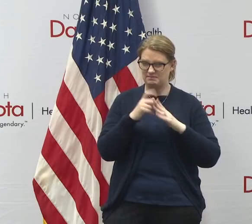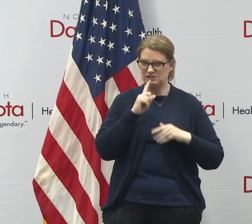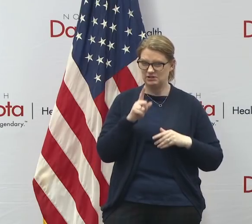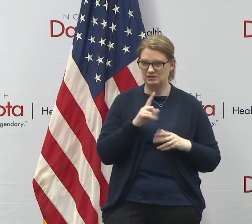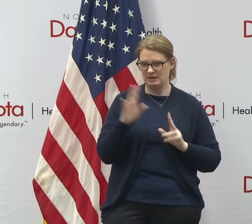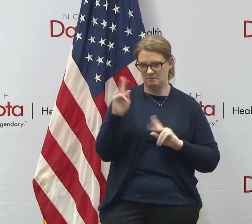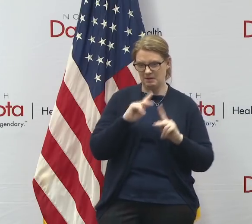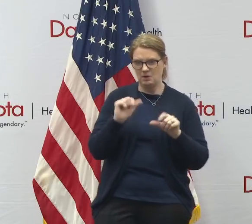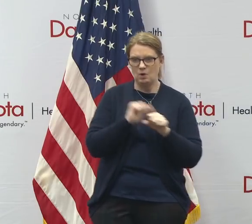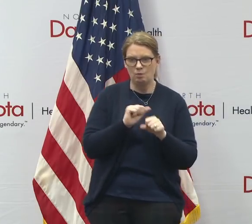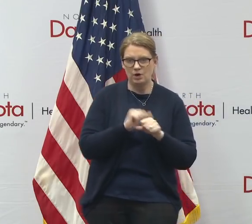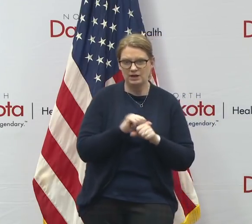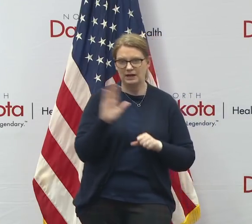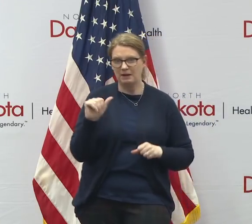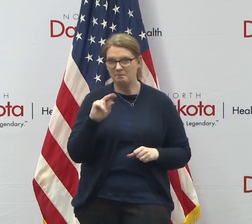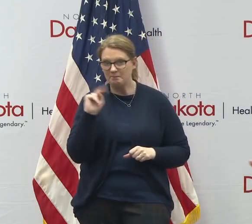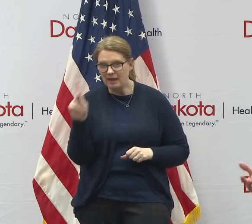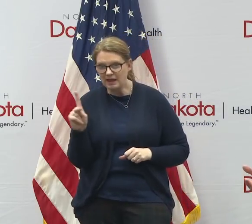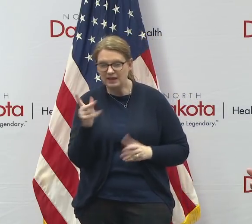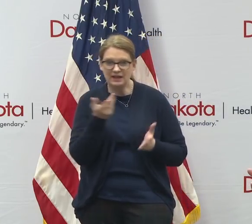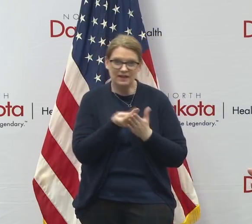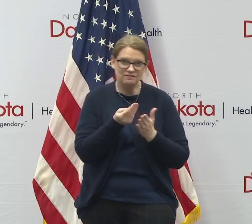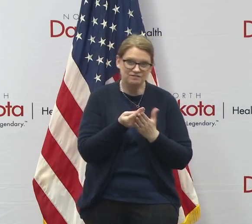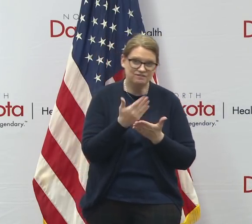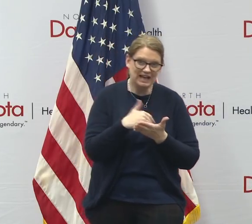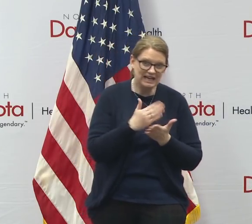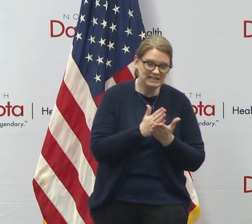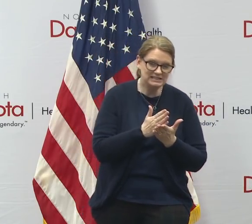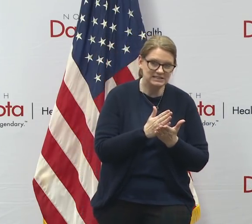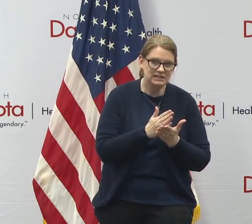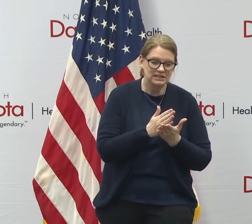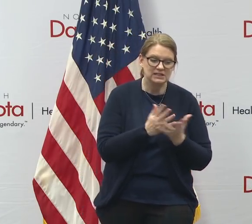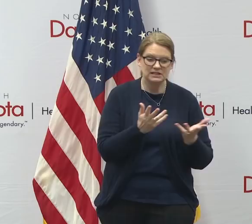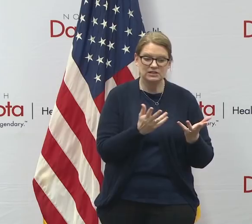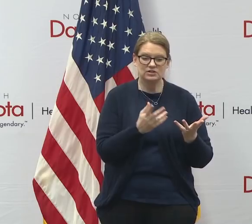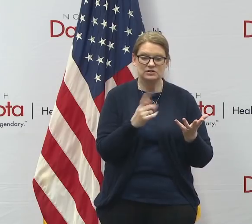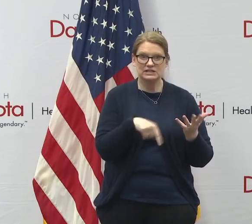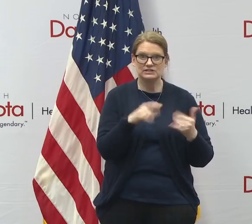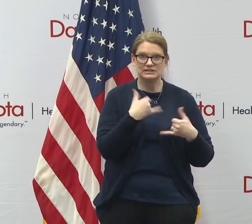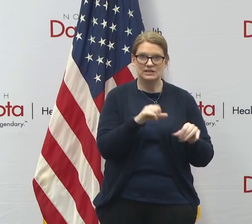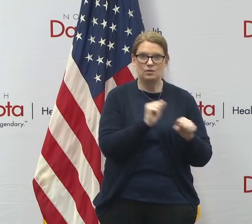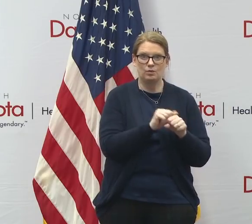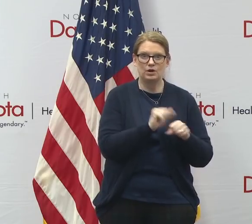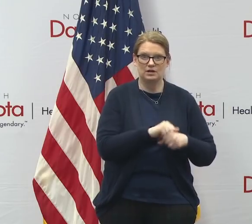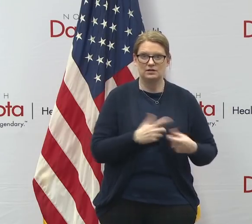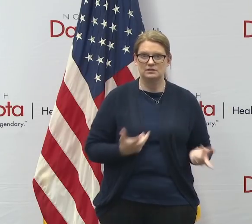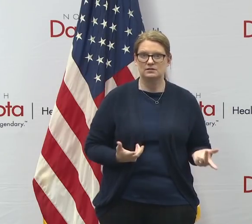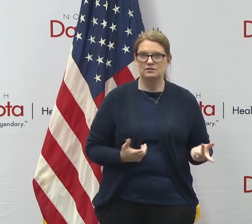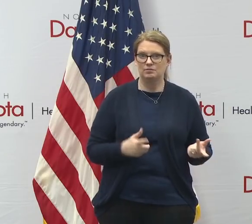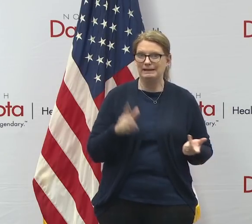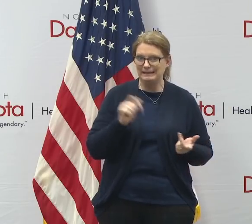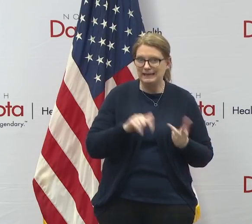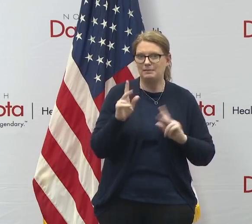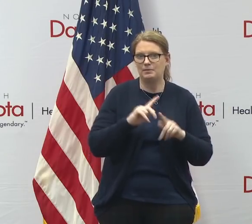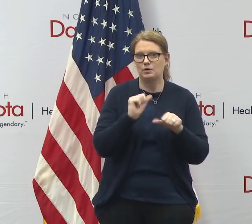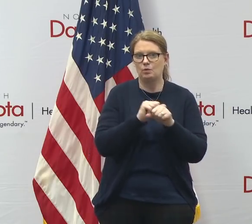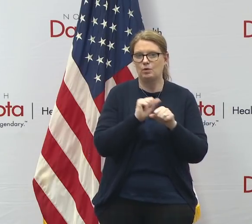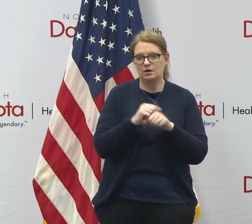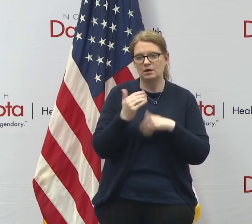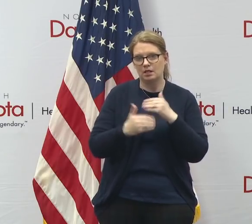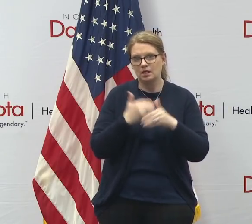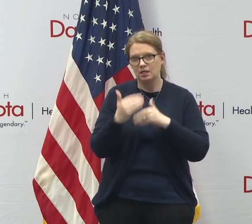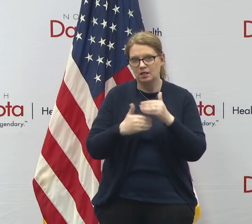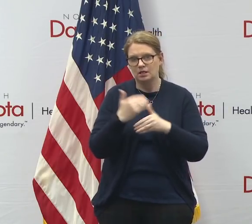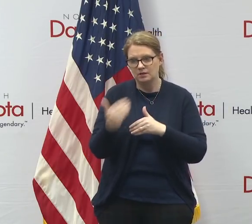that are working in banking and finance are still working. We have to have the things that help people get through this crisis. And so you can get up to